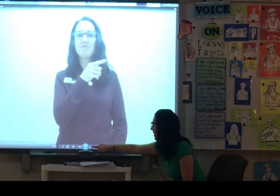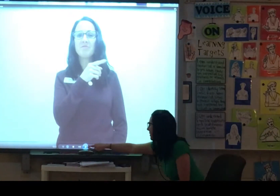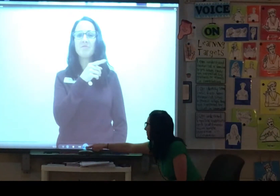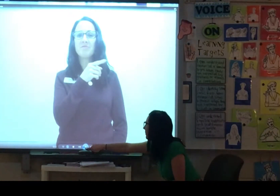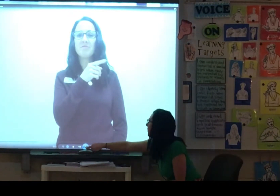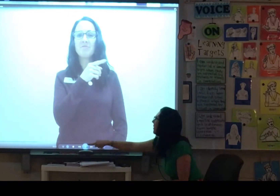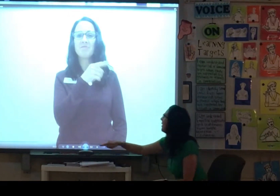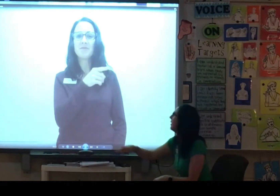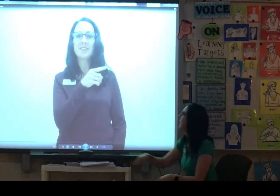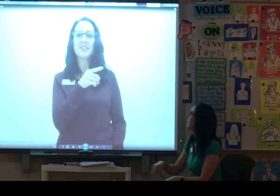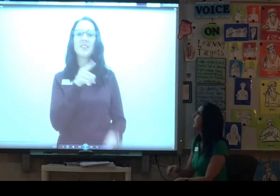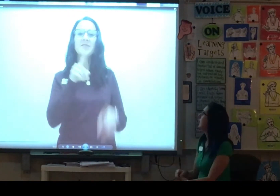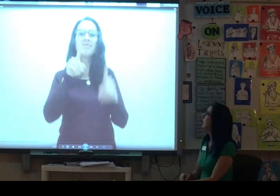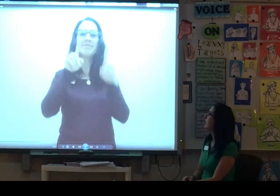Okay?